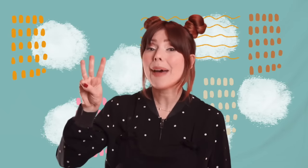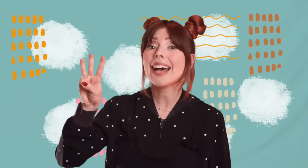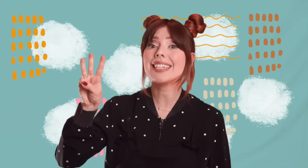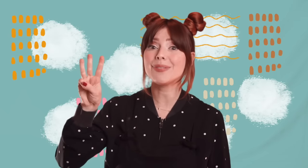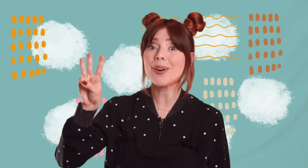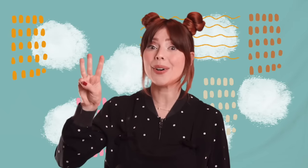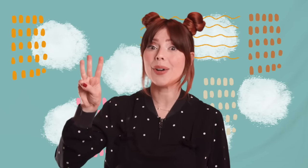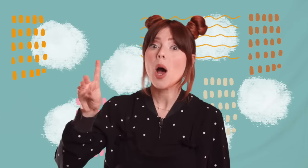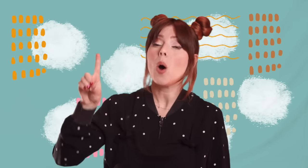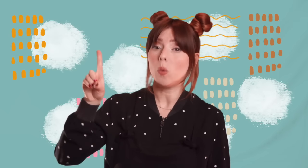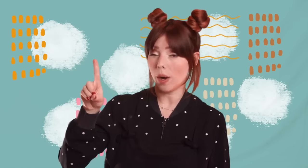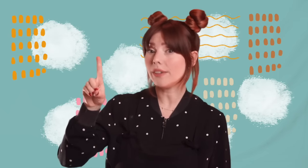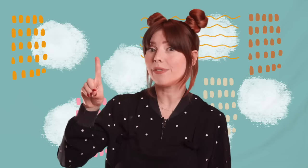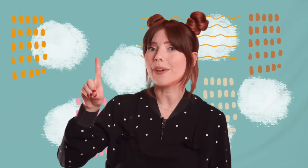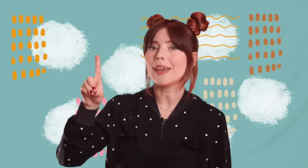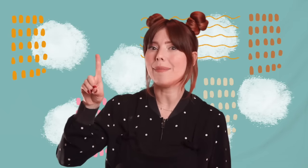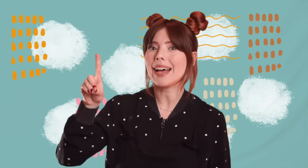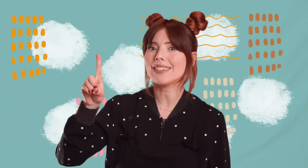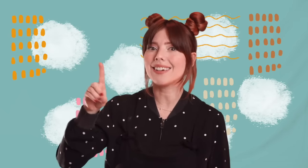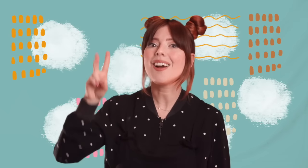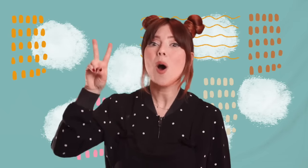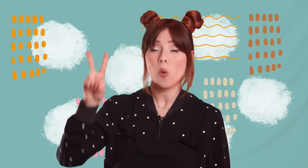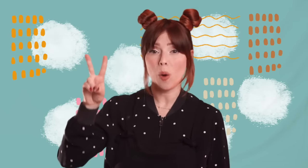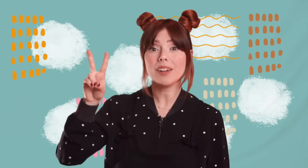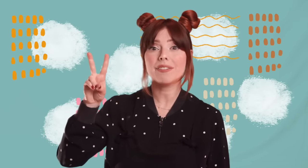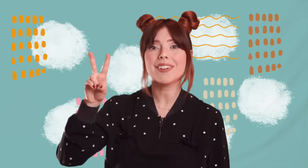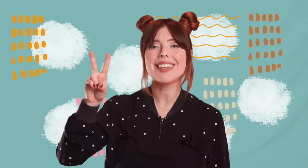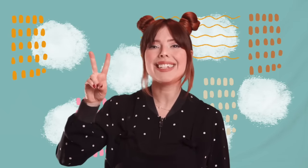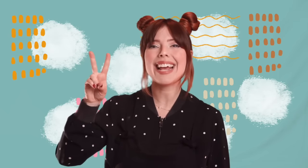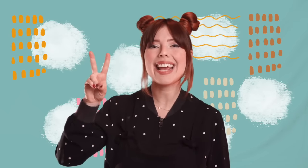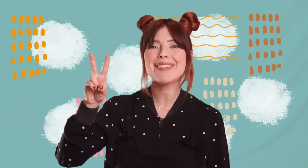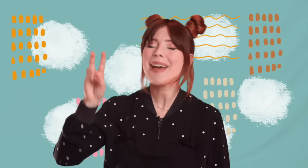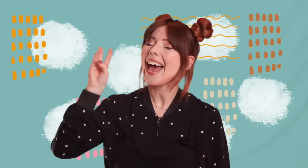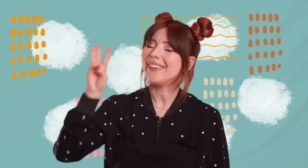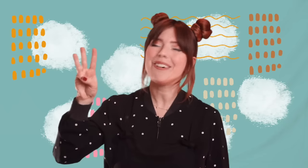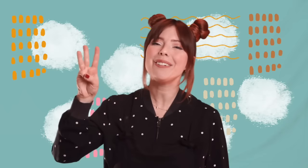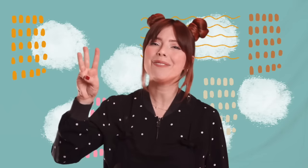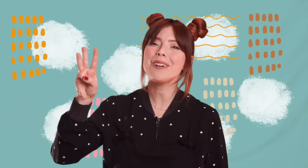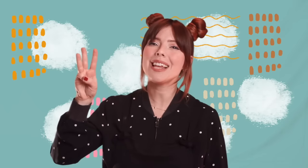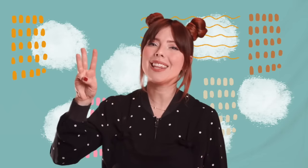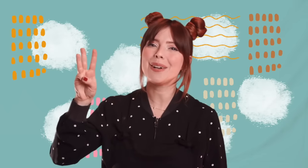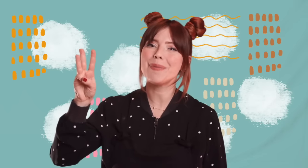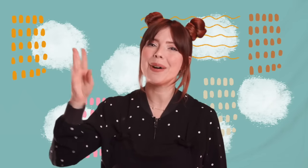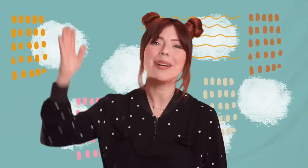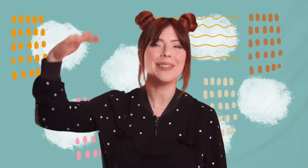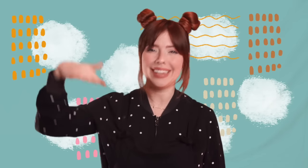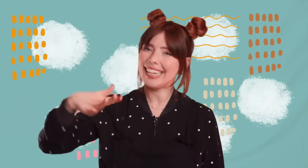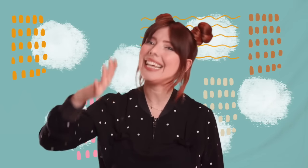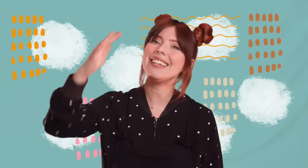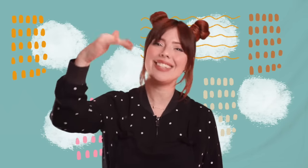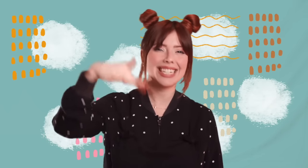bags full. One for the master, one for the dame, and one for the little boy who lives down